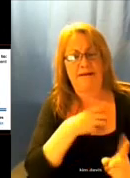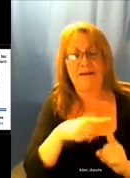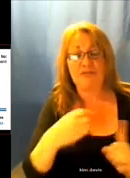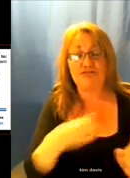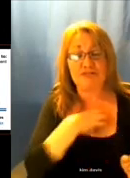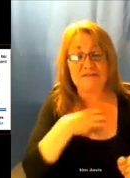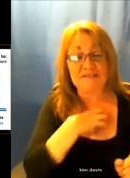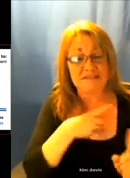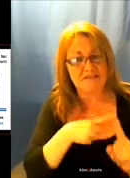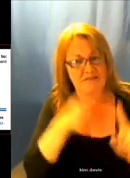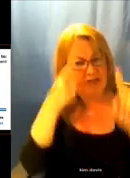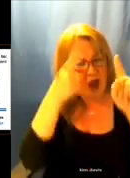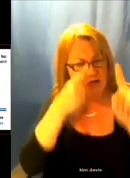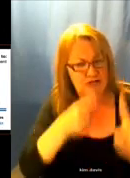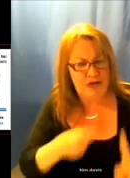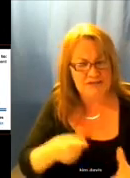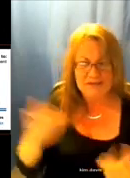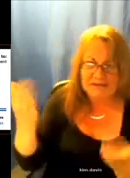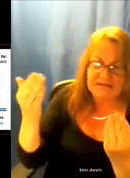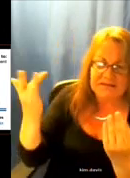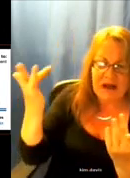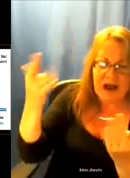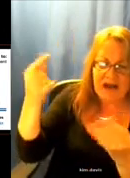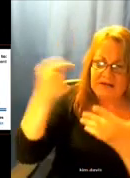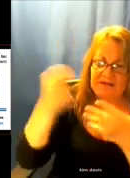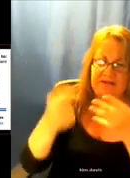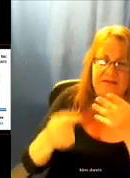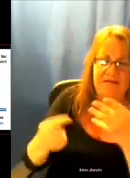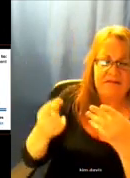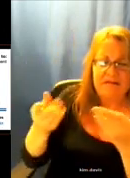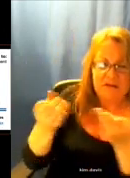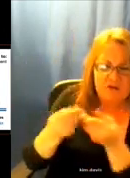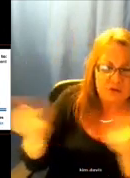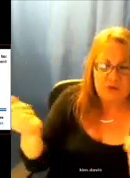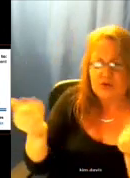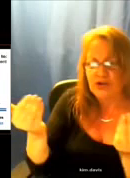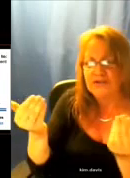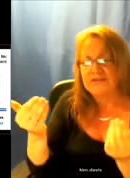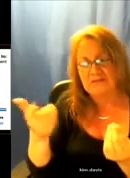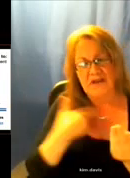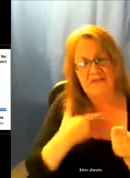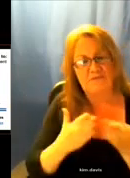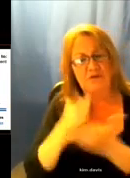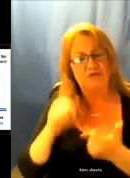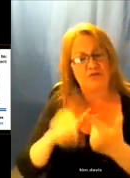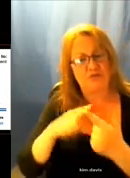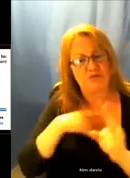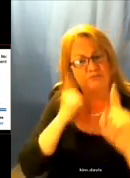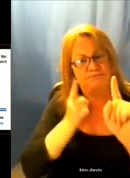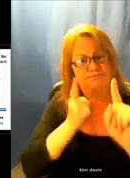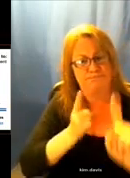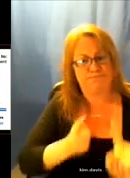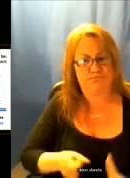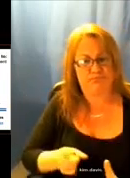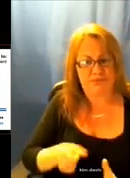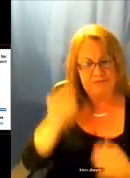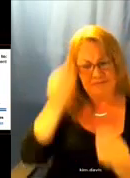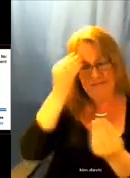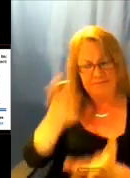You have the right to complain and letting them know what are your objectives,